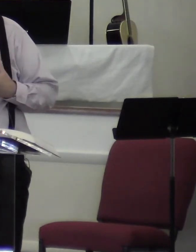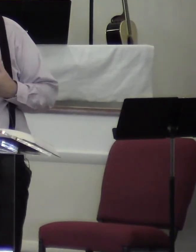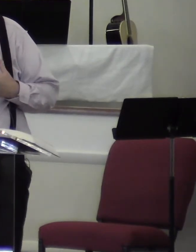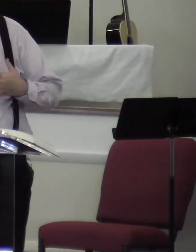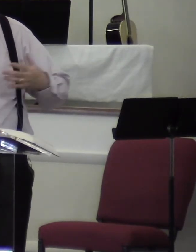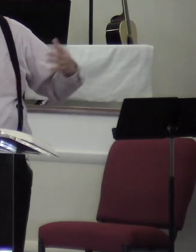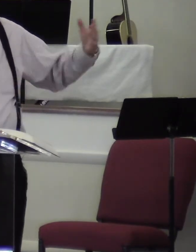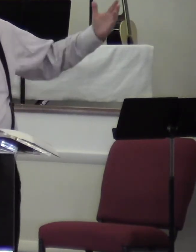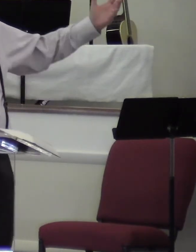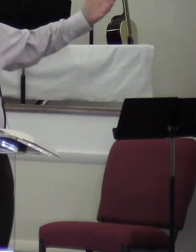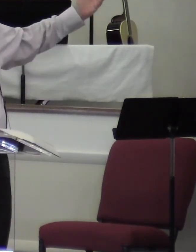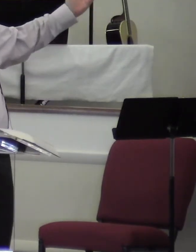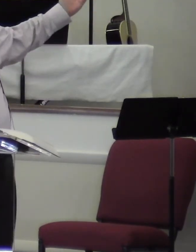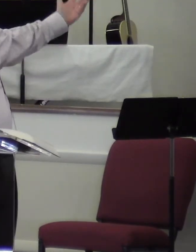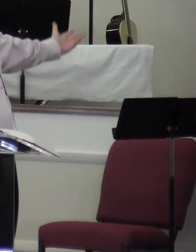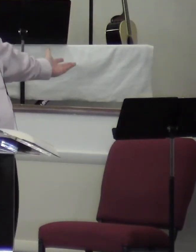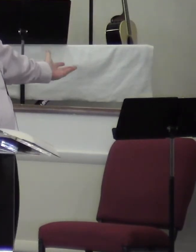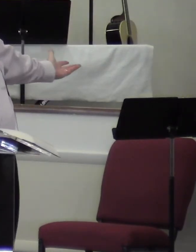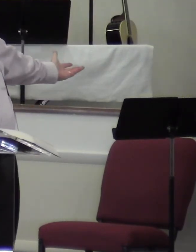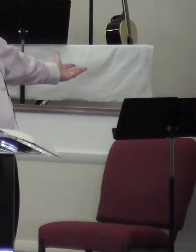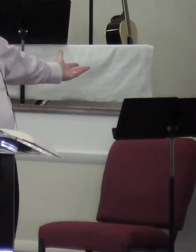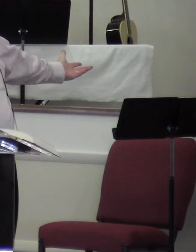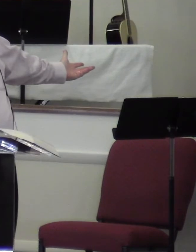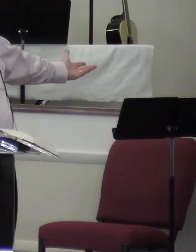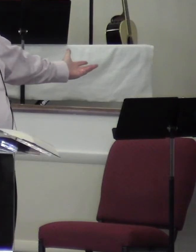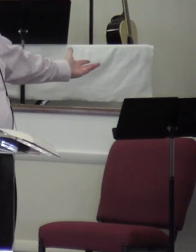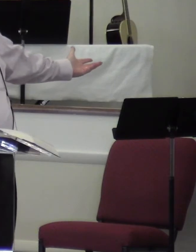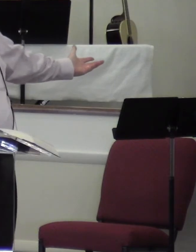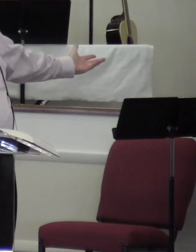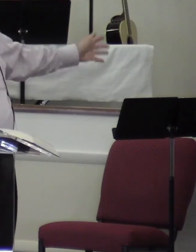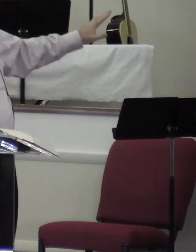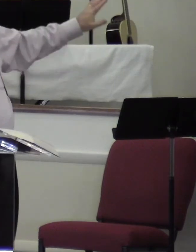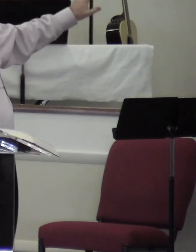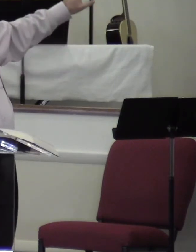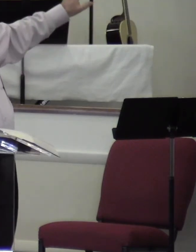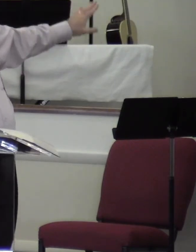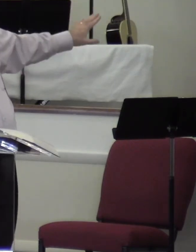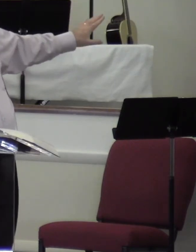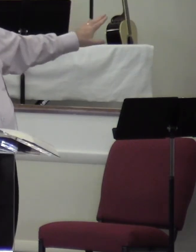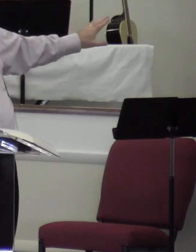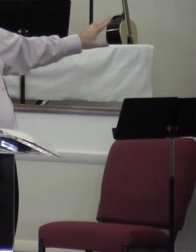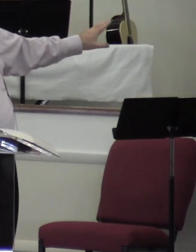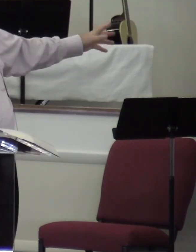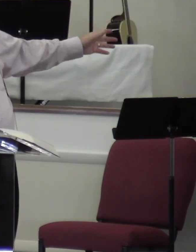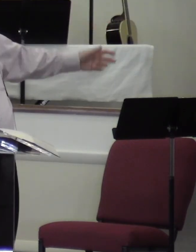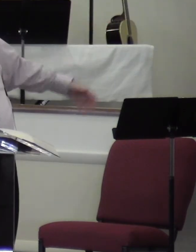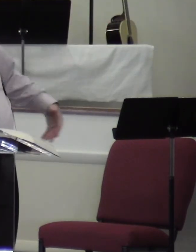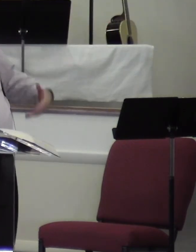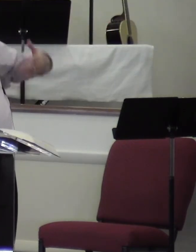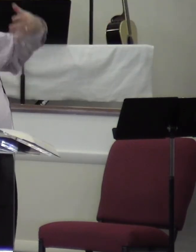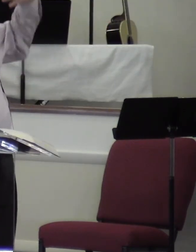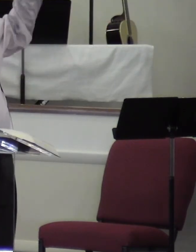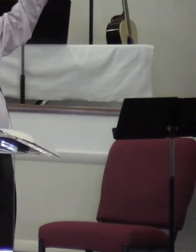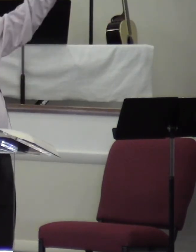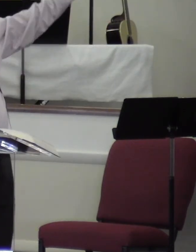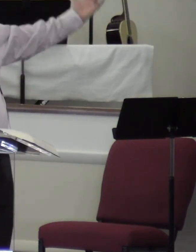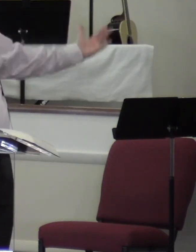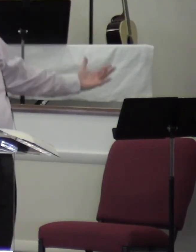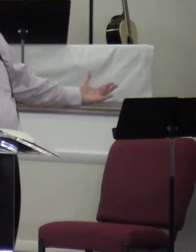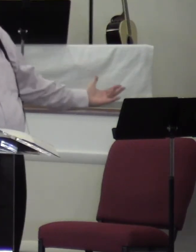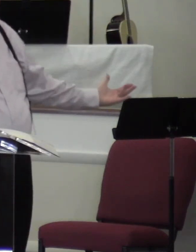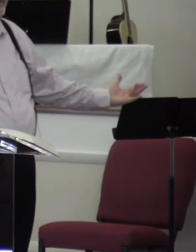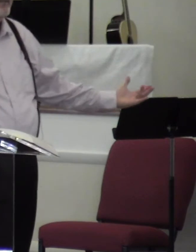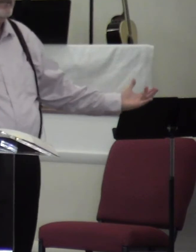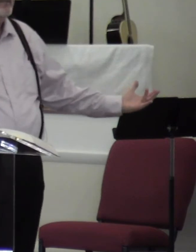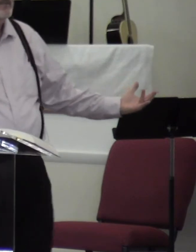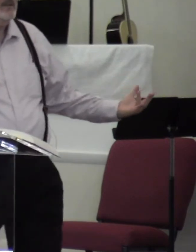dead. So we take it and we bury it. And we come up out of the waters of baptism, resurrected into newness